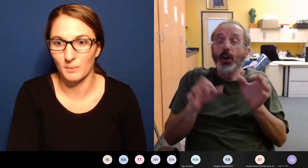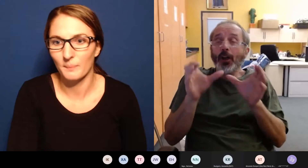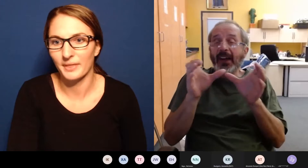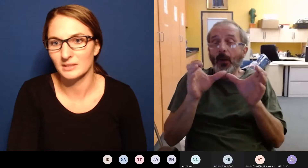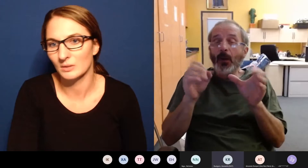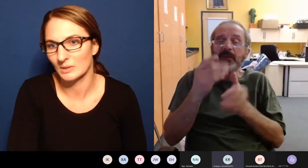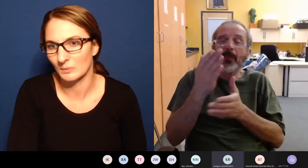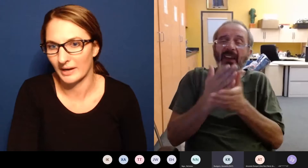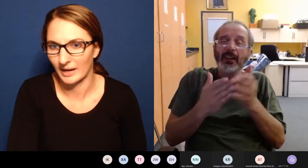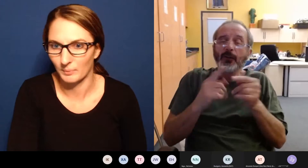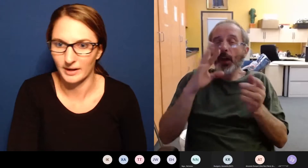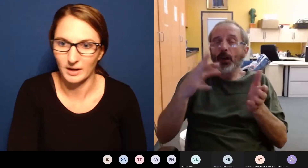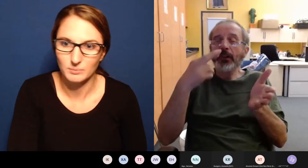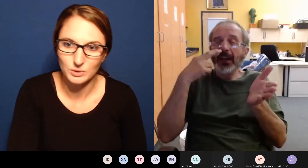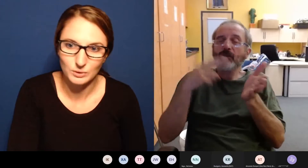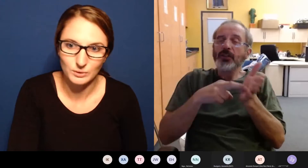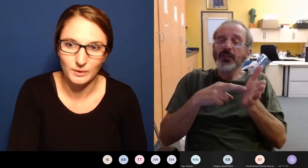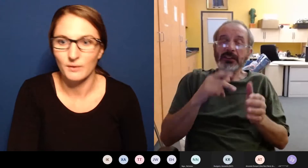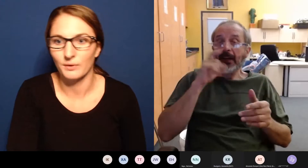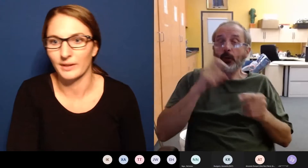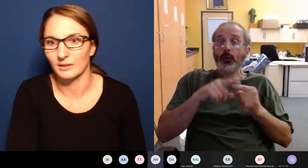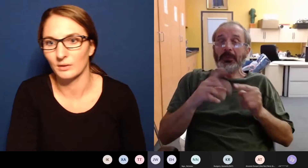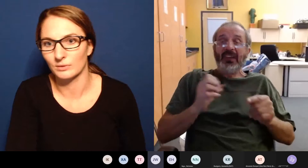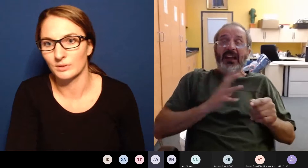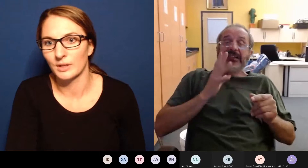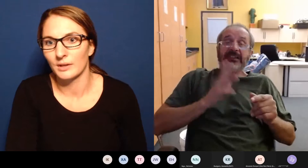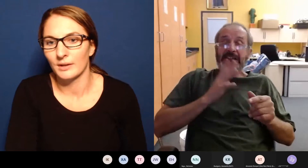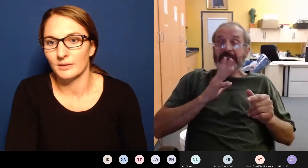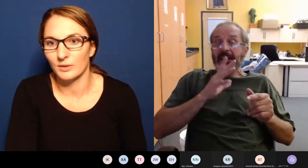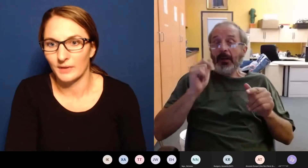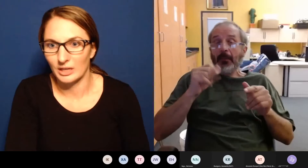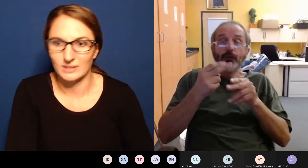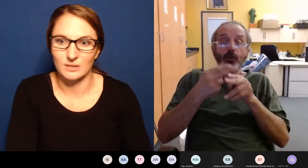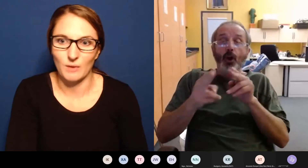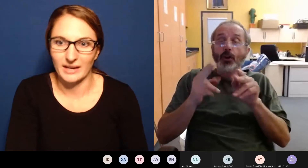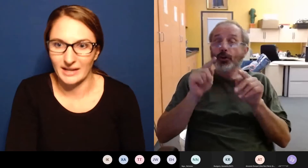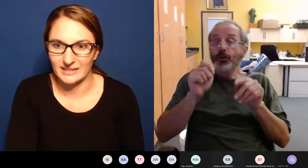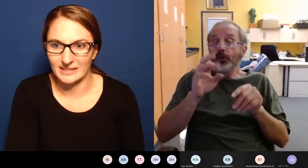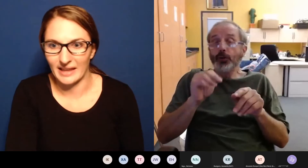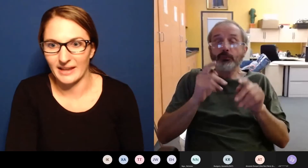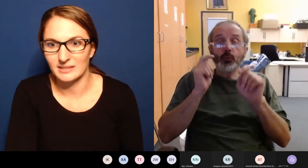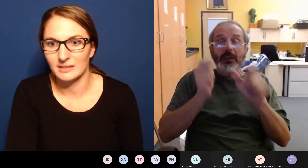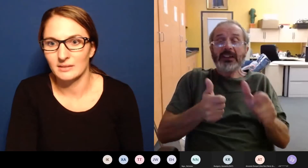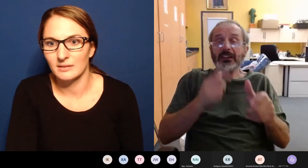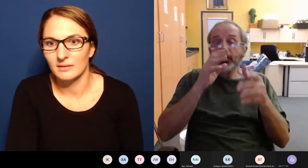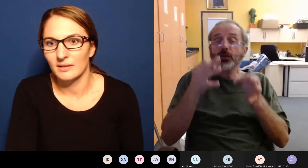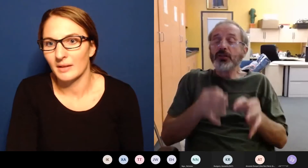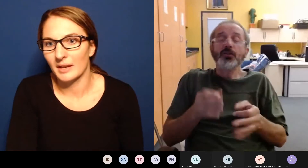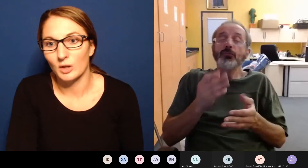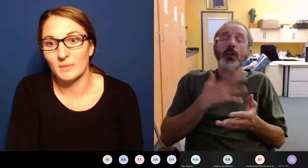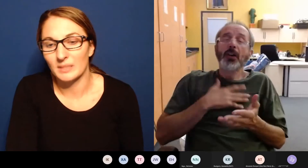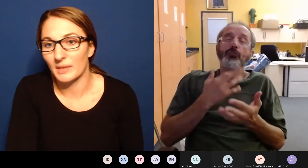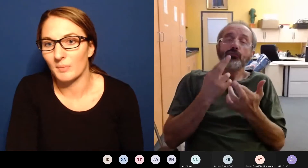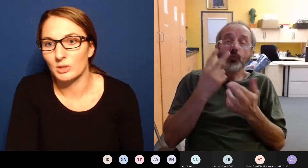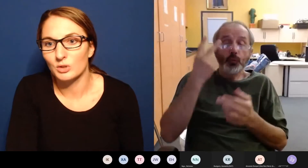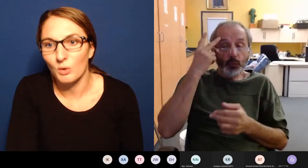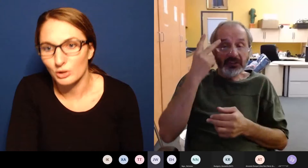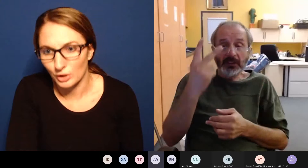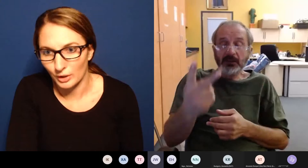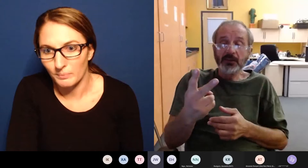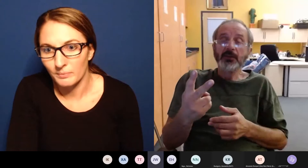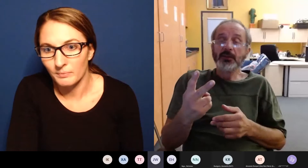as well. But that's the reason why I had brought it up too, for like those certifications and recognizing that. And it could be something